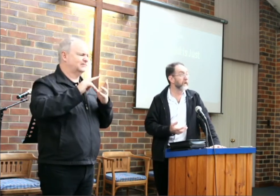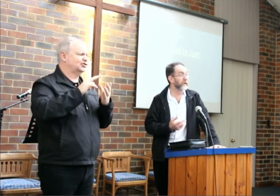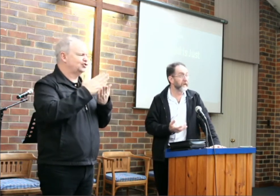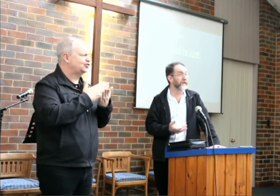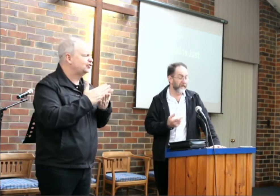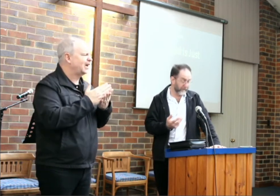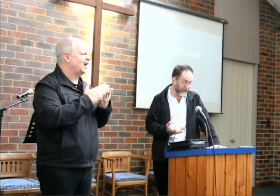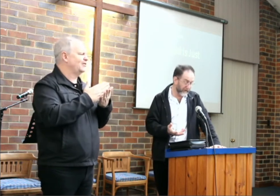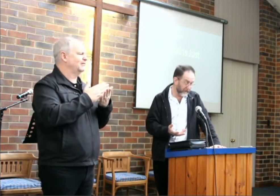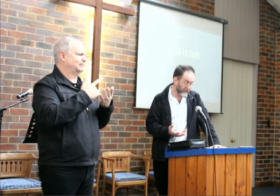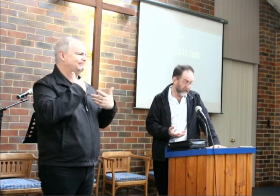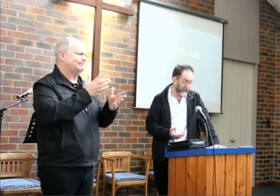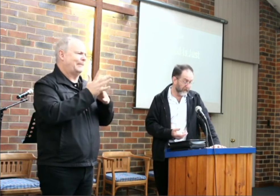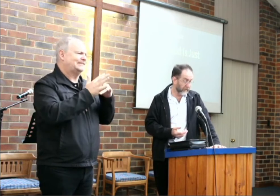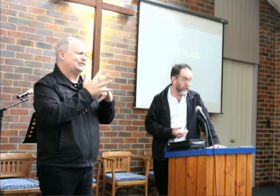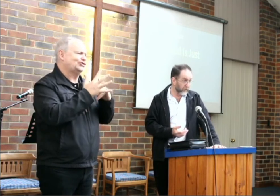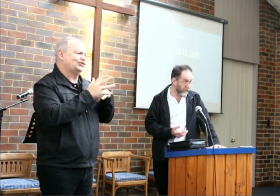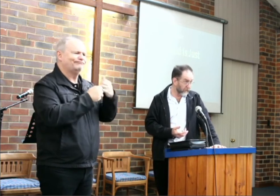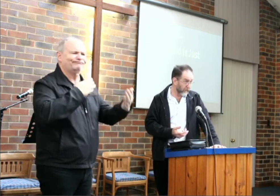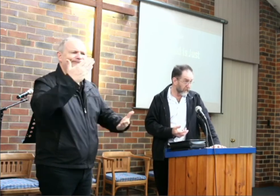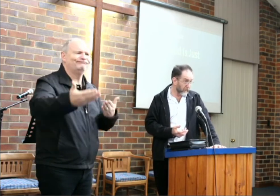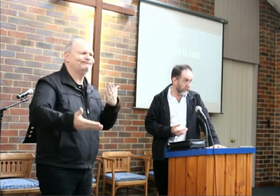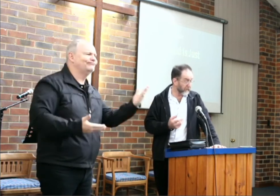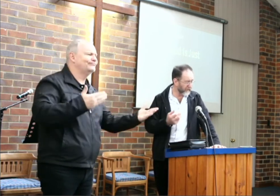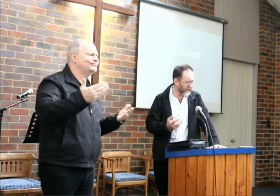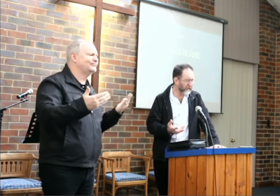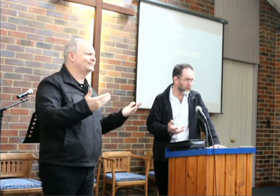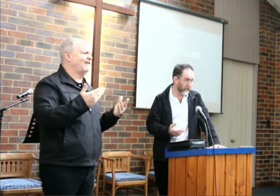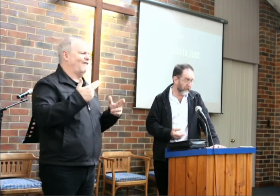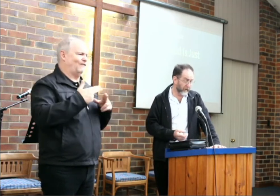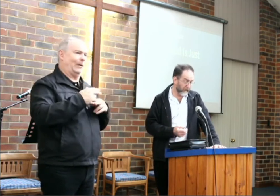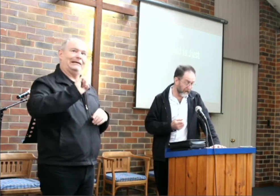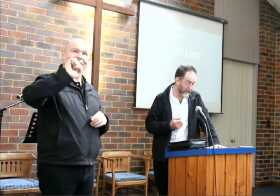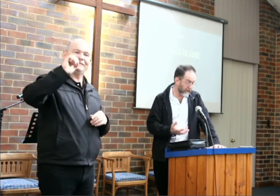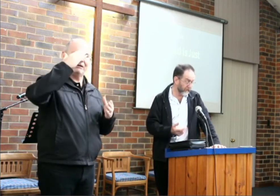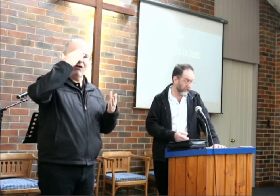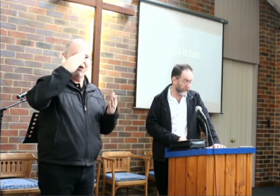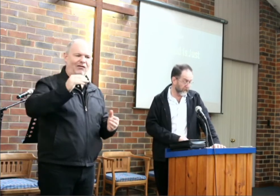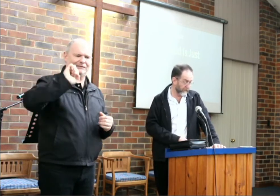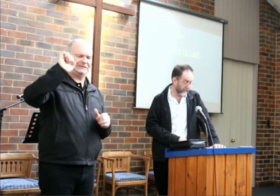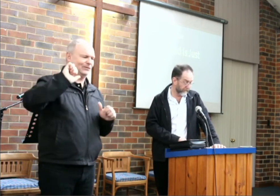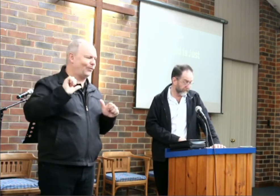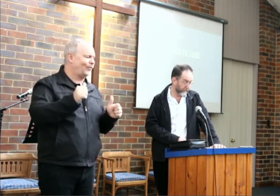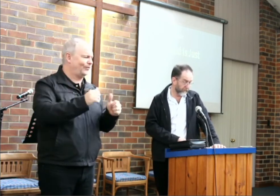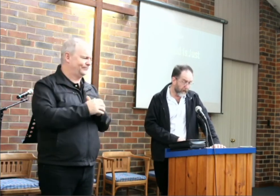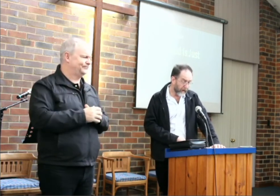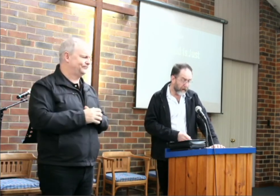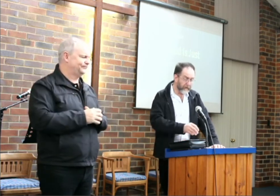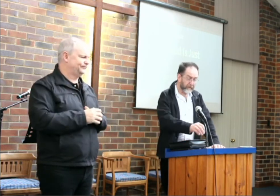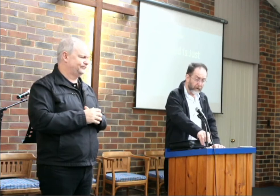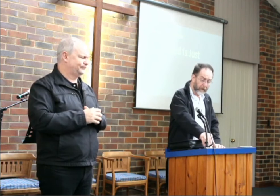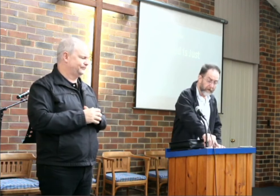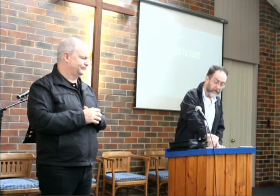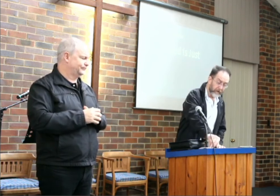sharing this message, who, for his honor and his glory. Out